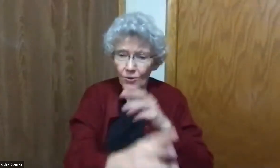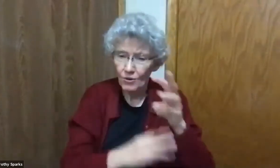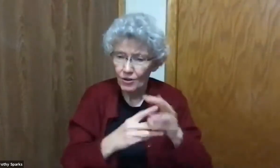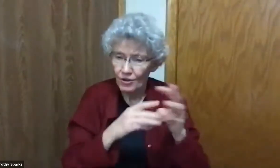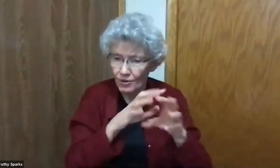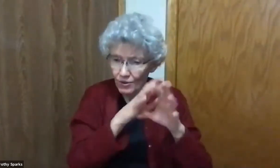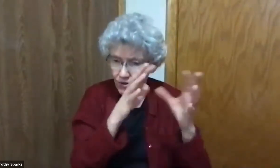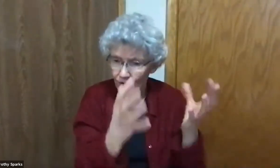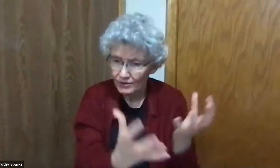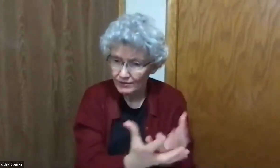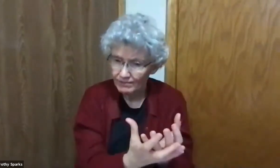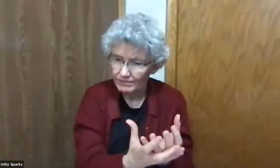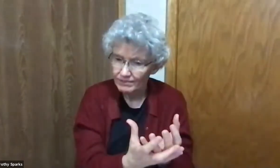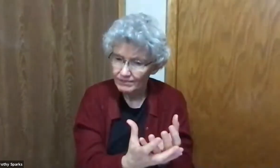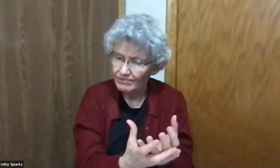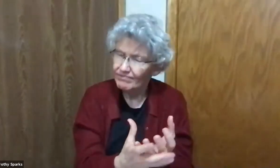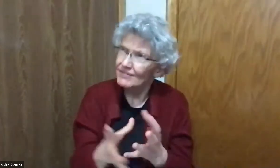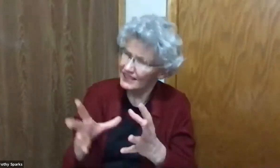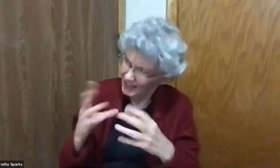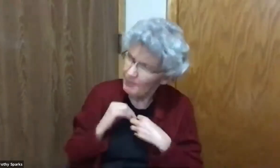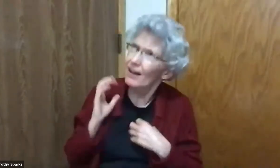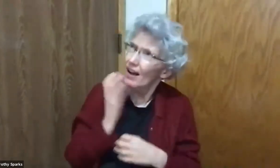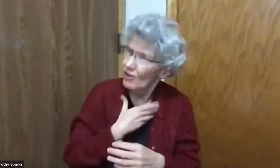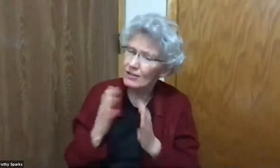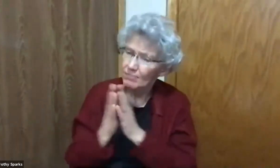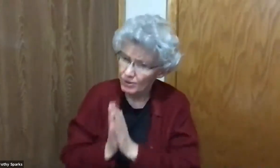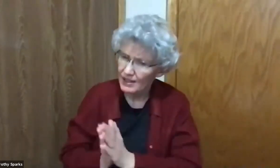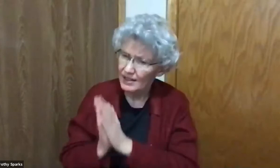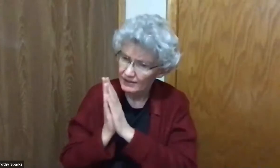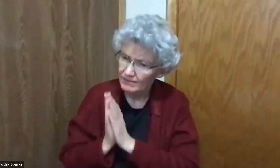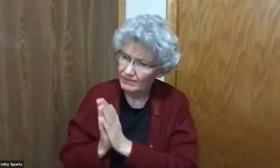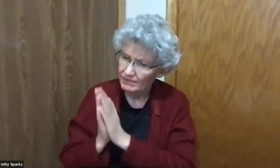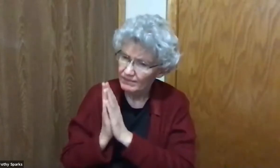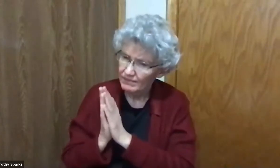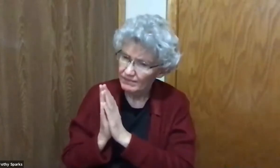Lord Jesus, light of the world, accept our prayers.